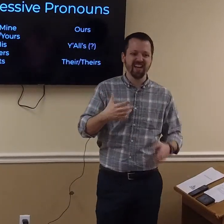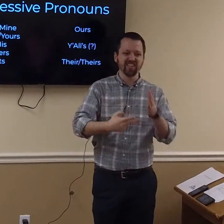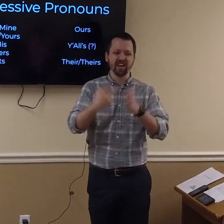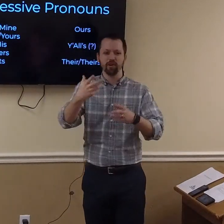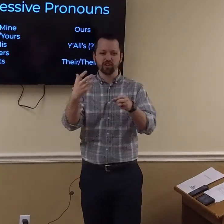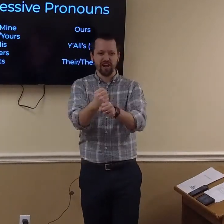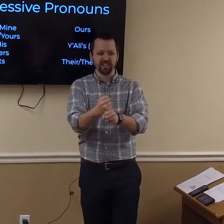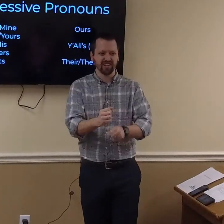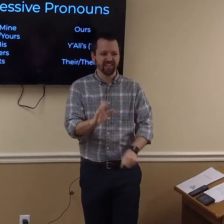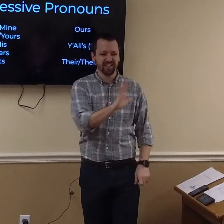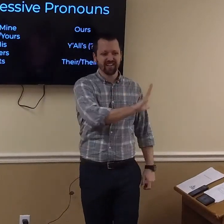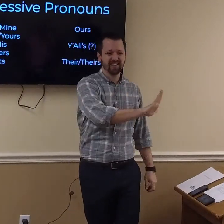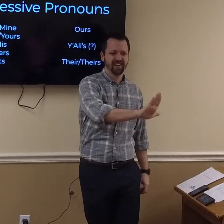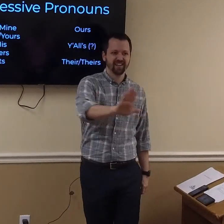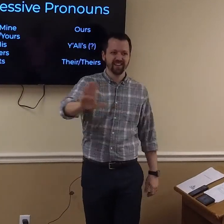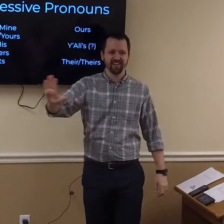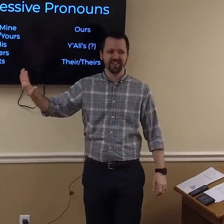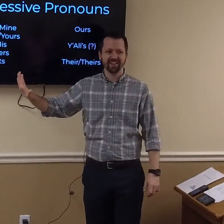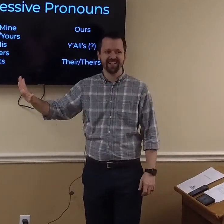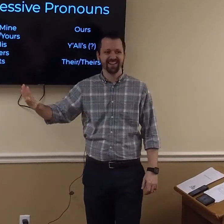the double contraction. This is the worst English class I've